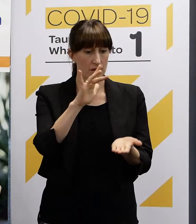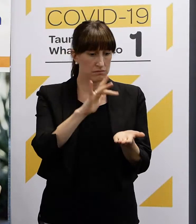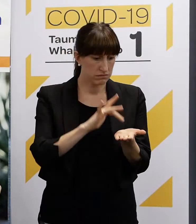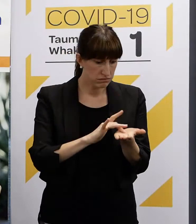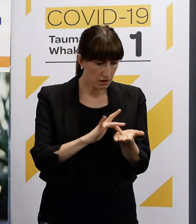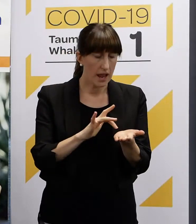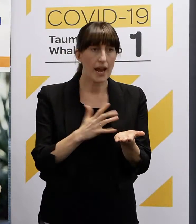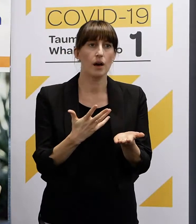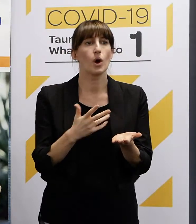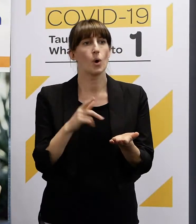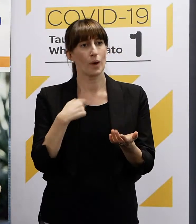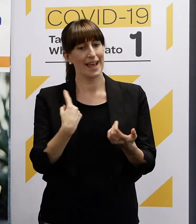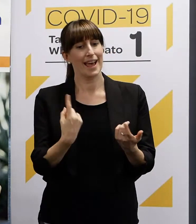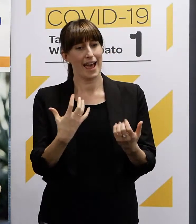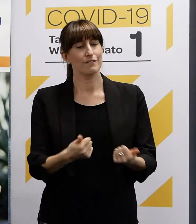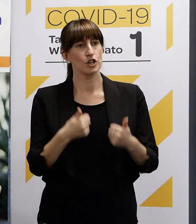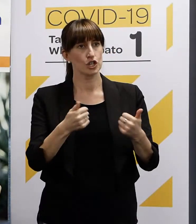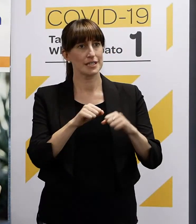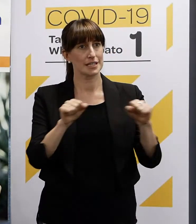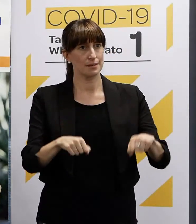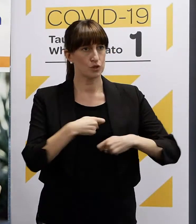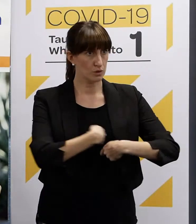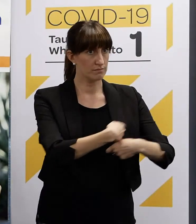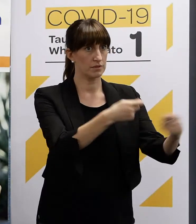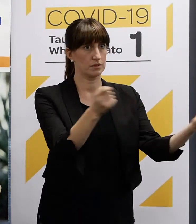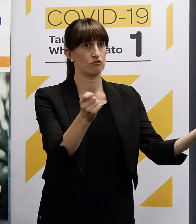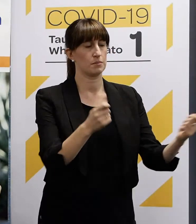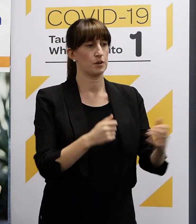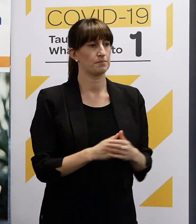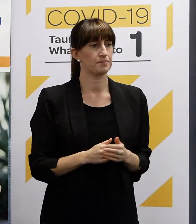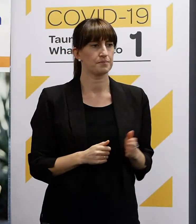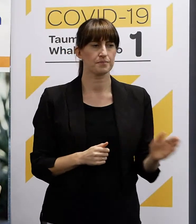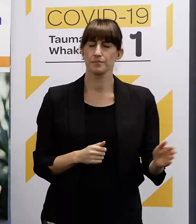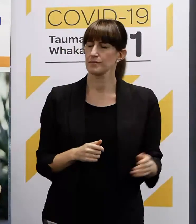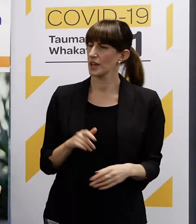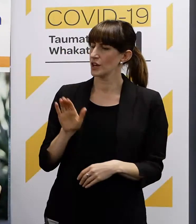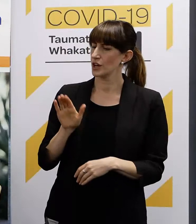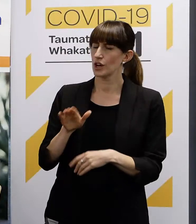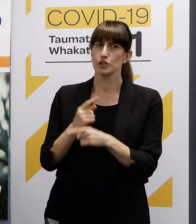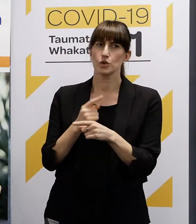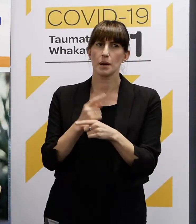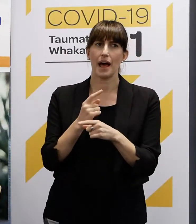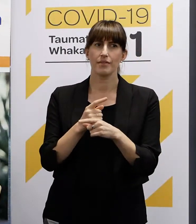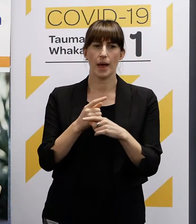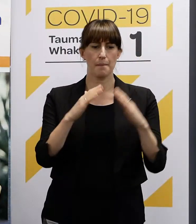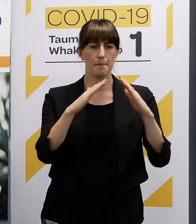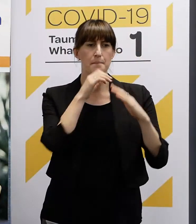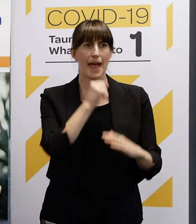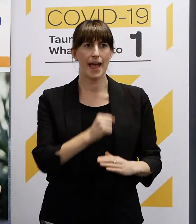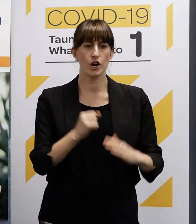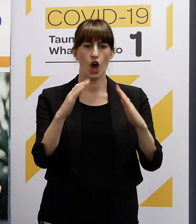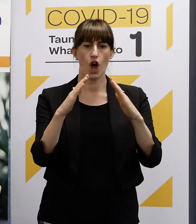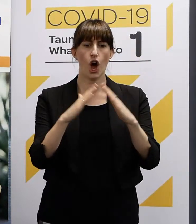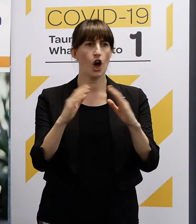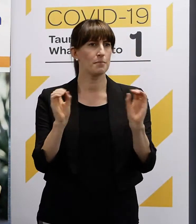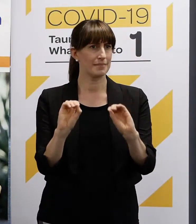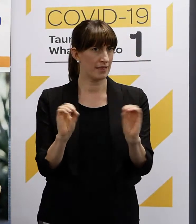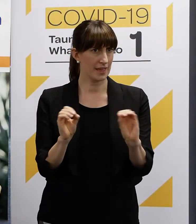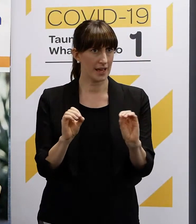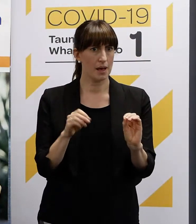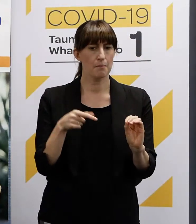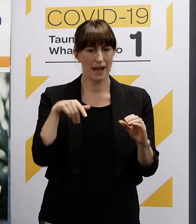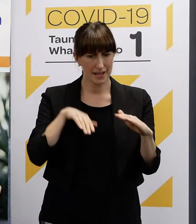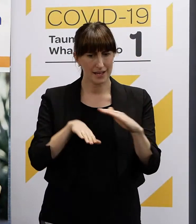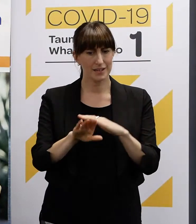good mechanisms in place to distribute them, please. A homeless person at Ashley Plaza, what are the protocols when new arrivals arrive in